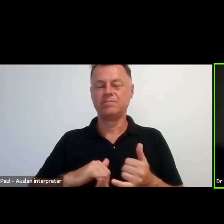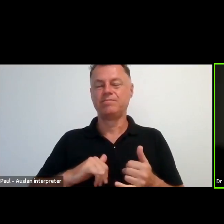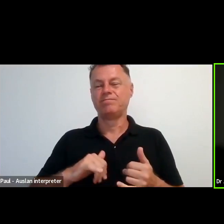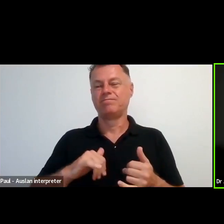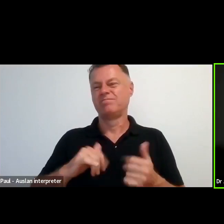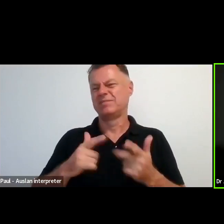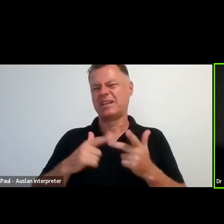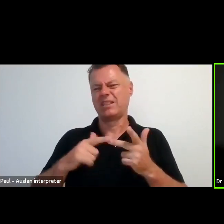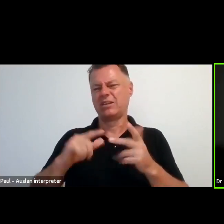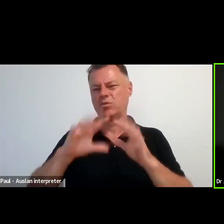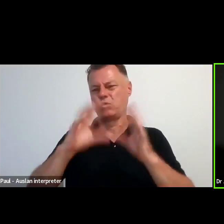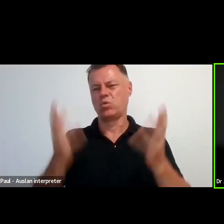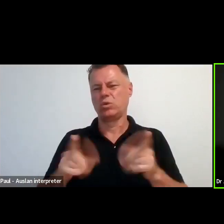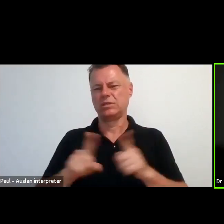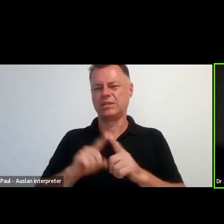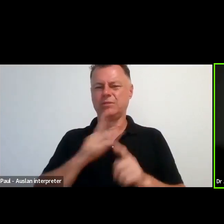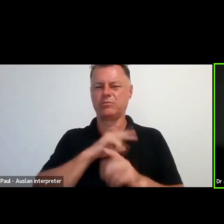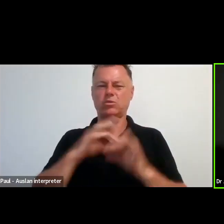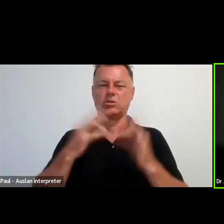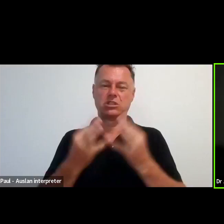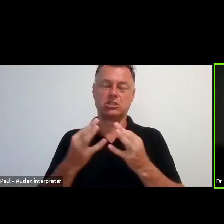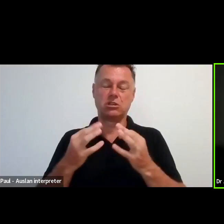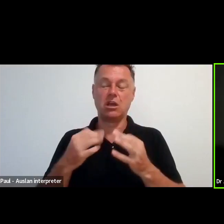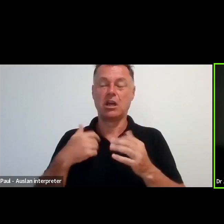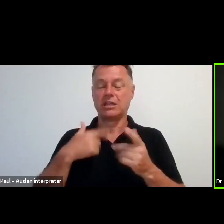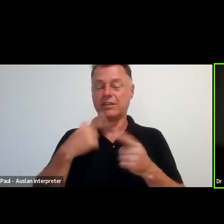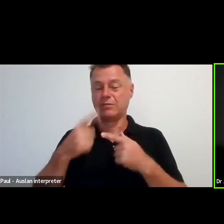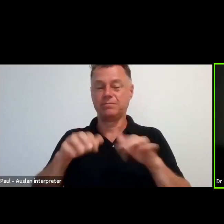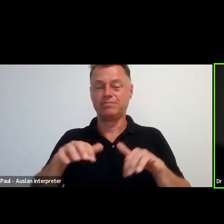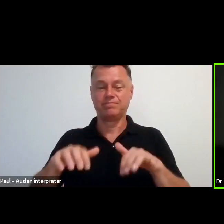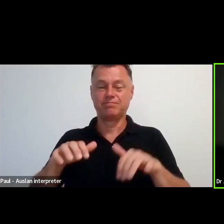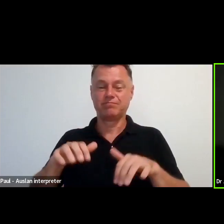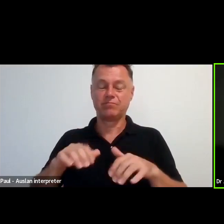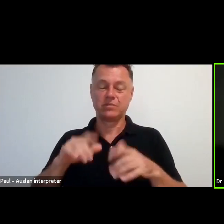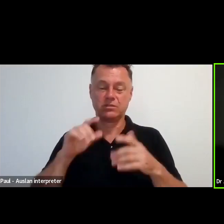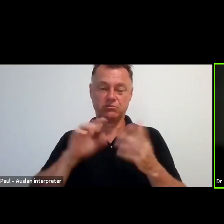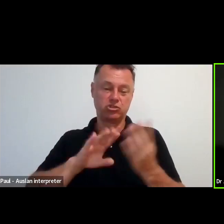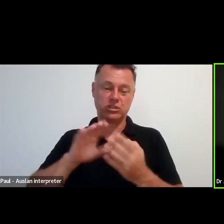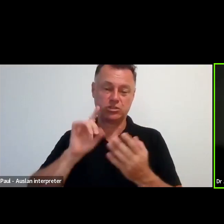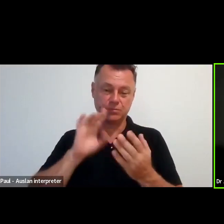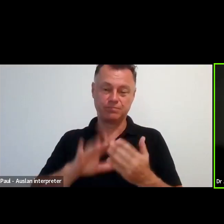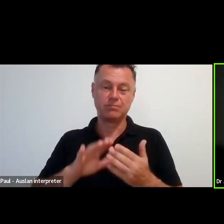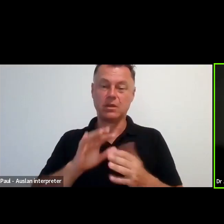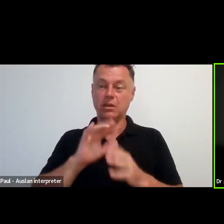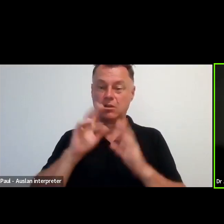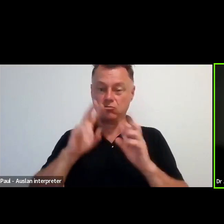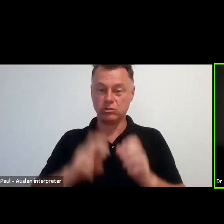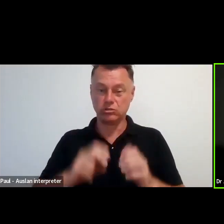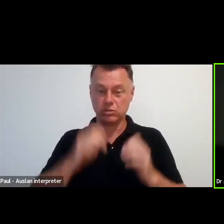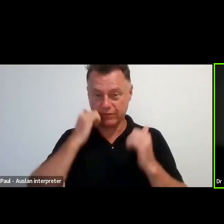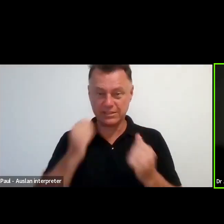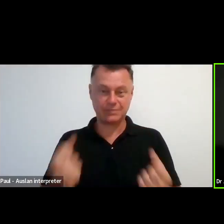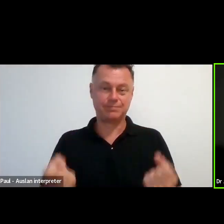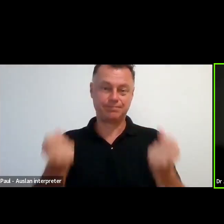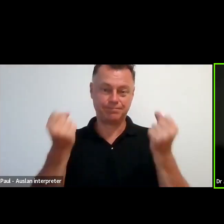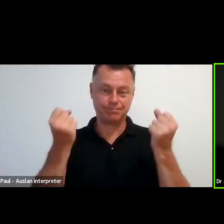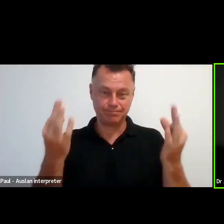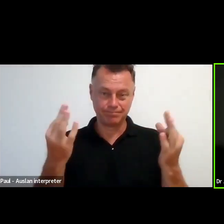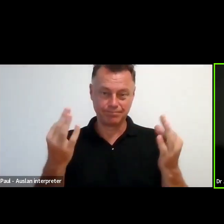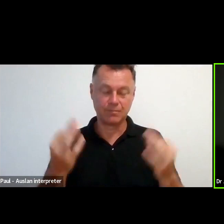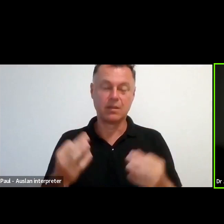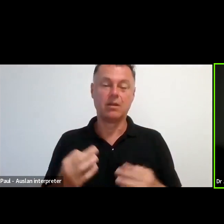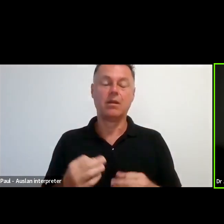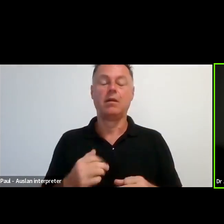statements, which we can share in the chat, with the evidence so far that says that there is no link between the